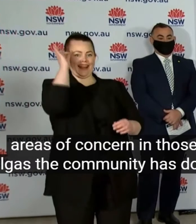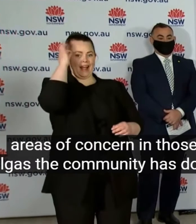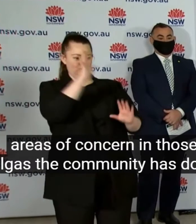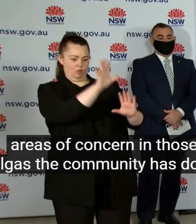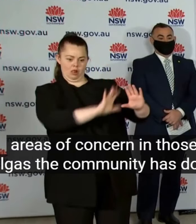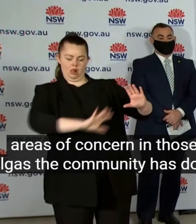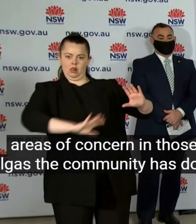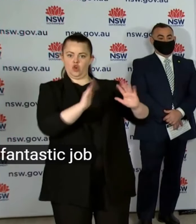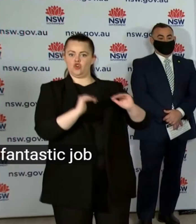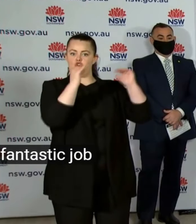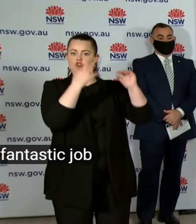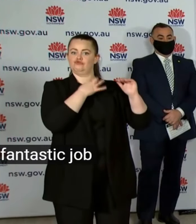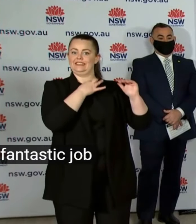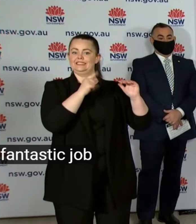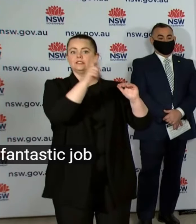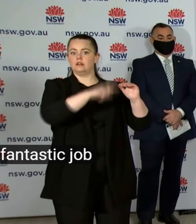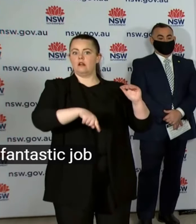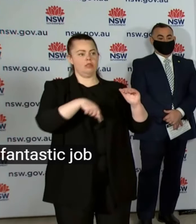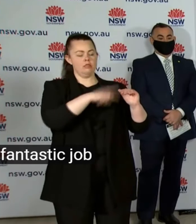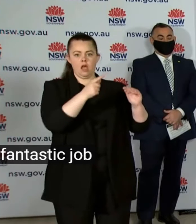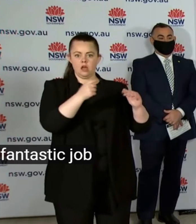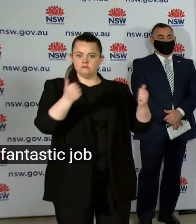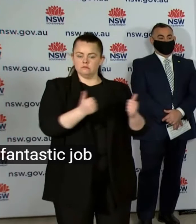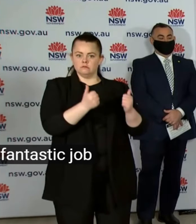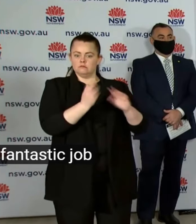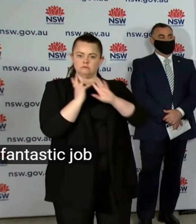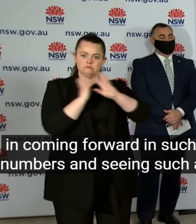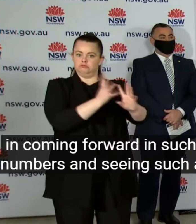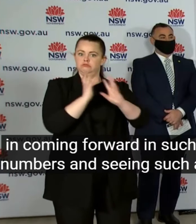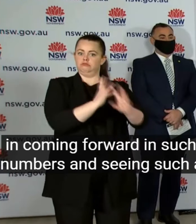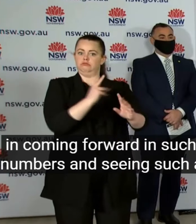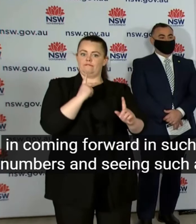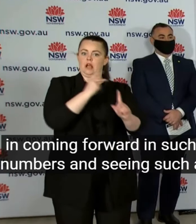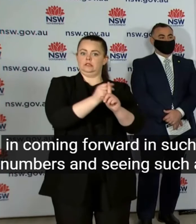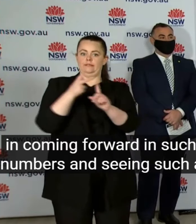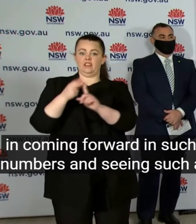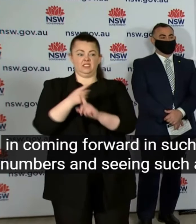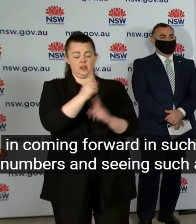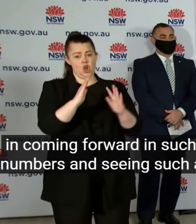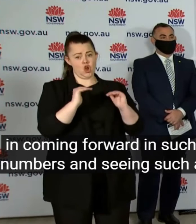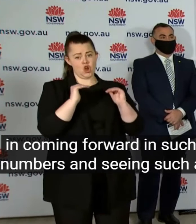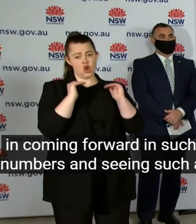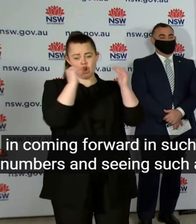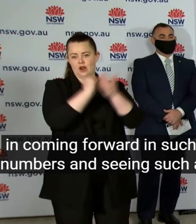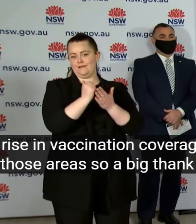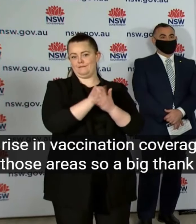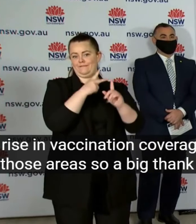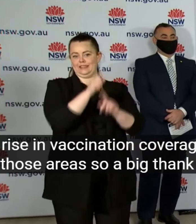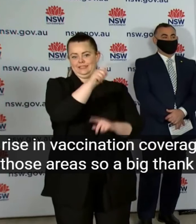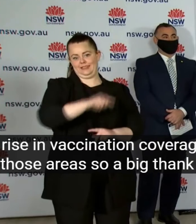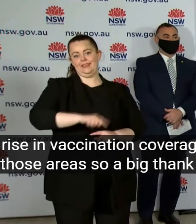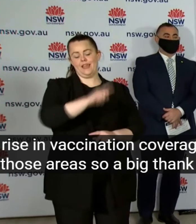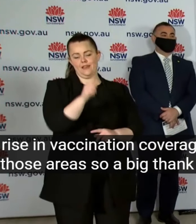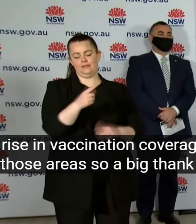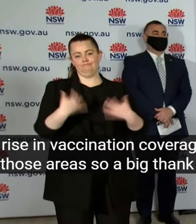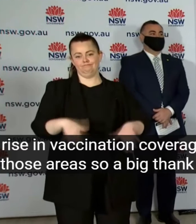done a fantastic job in coming forward in such great numbers and seeing such a rapid rise in vaccination coverage in